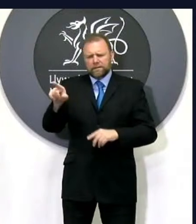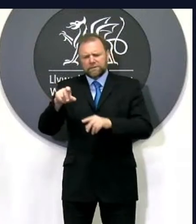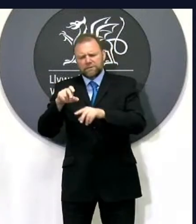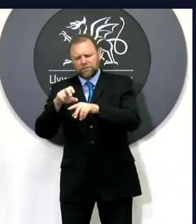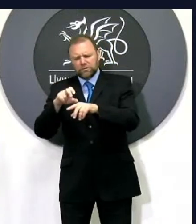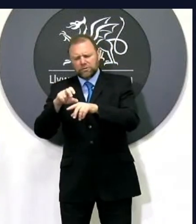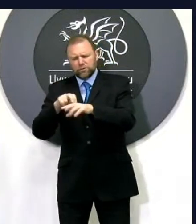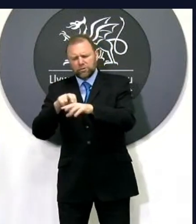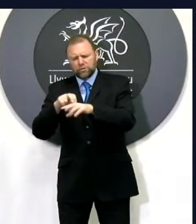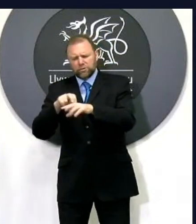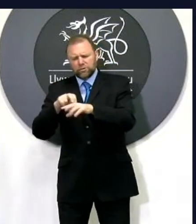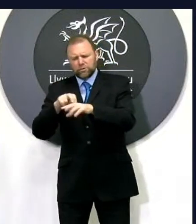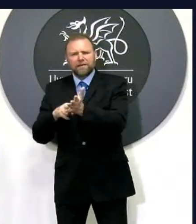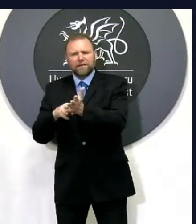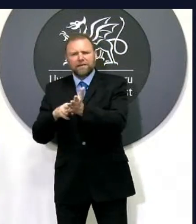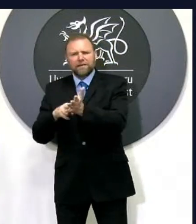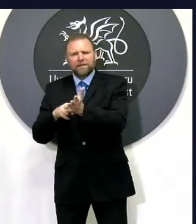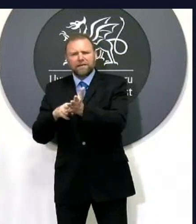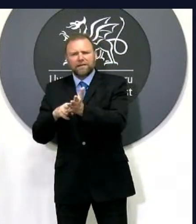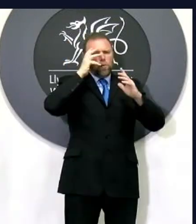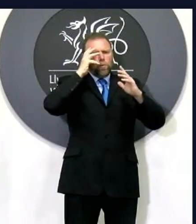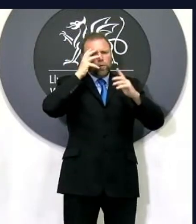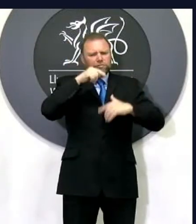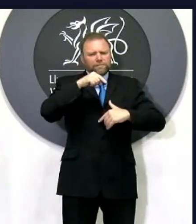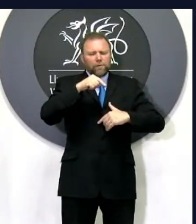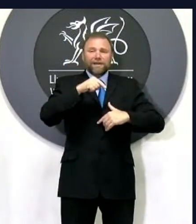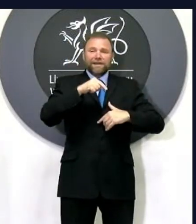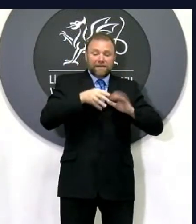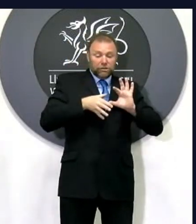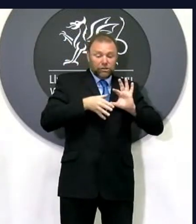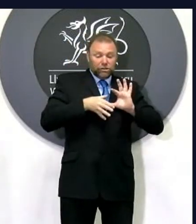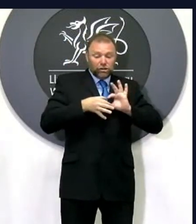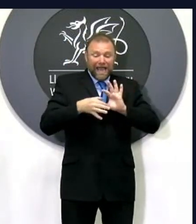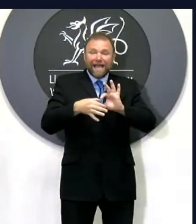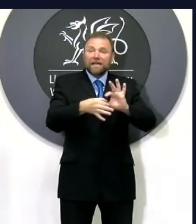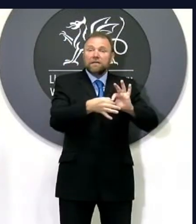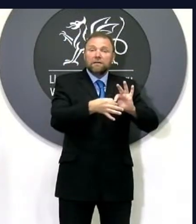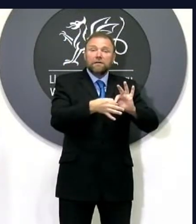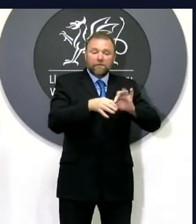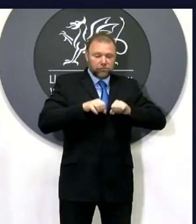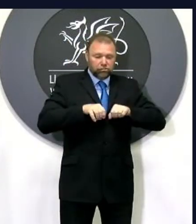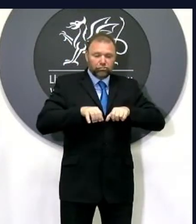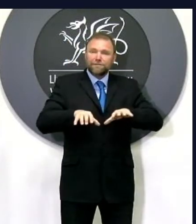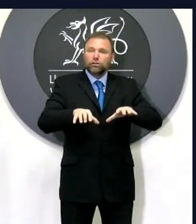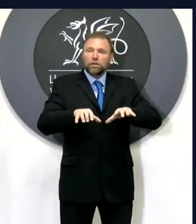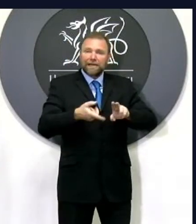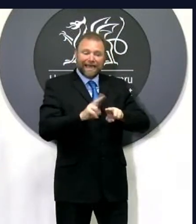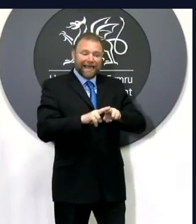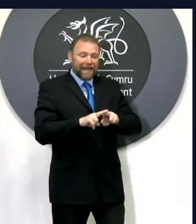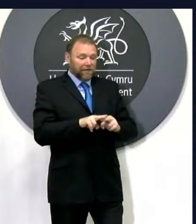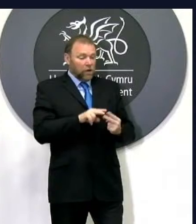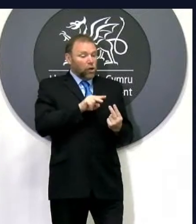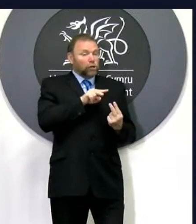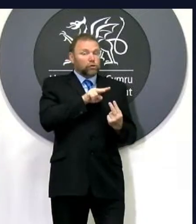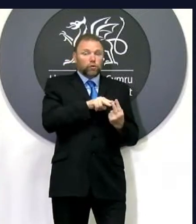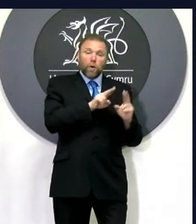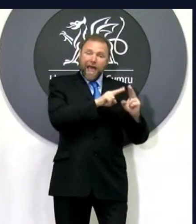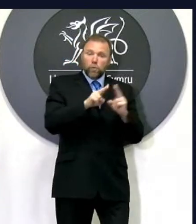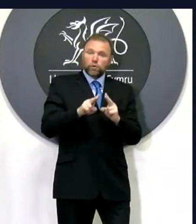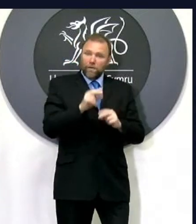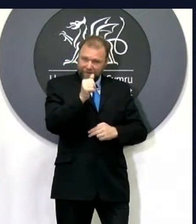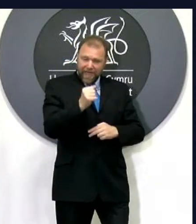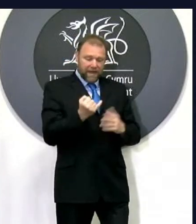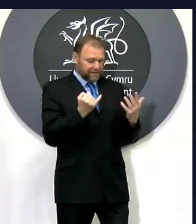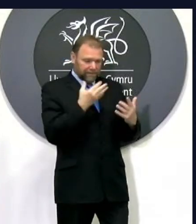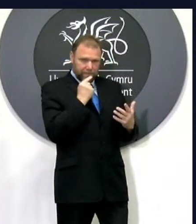explain if you like, about anxiety chains of transmission that are set up if it's six people from six different